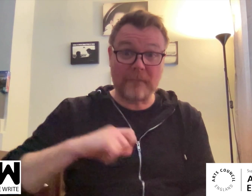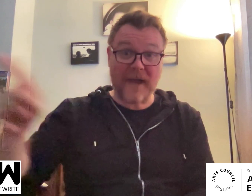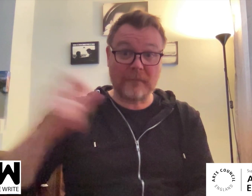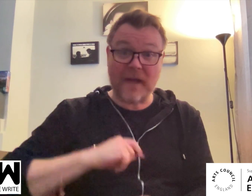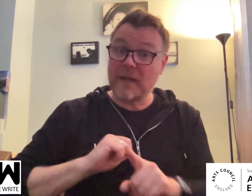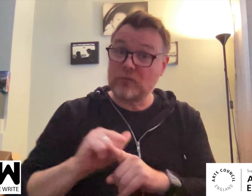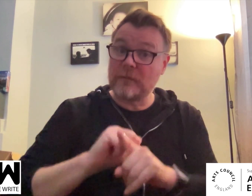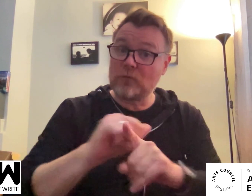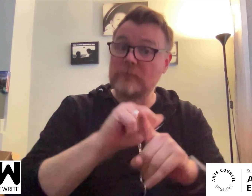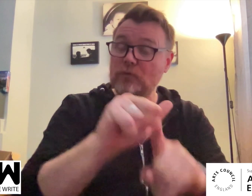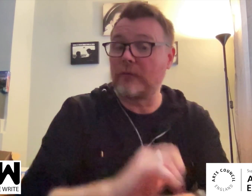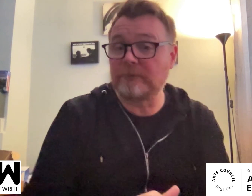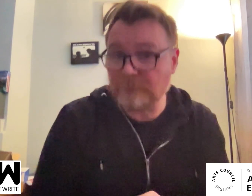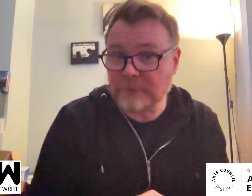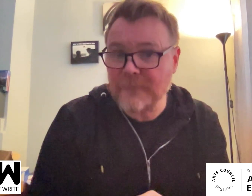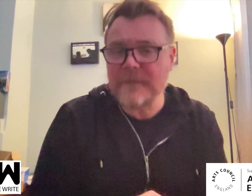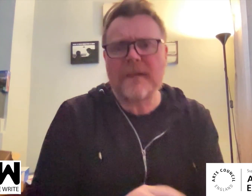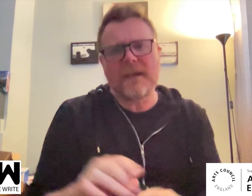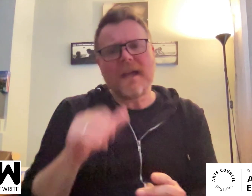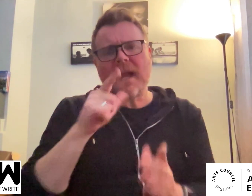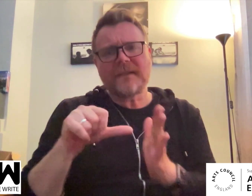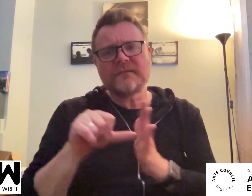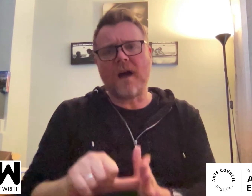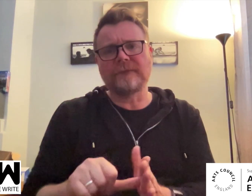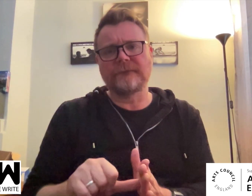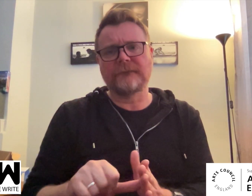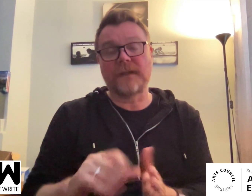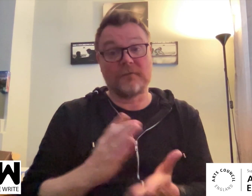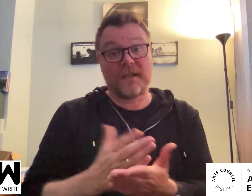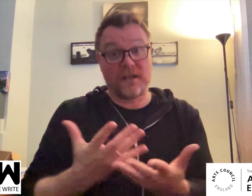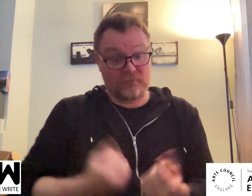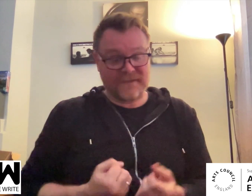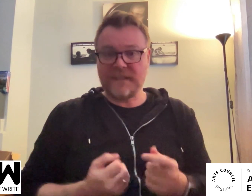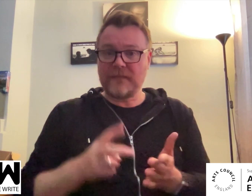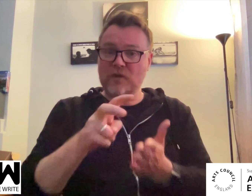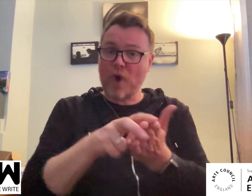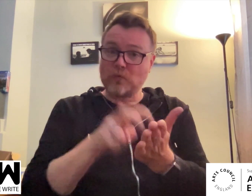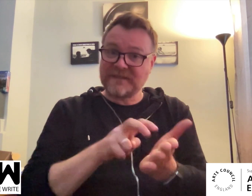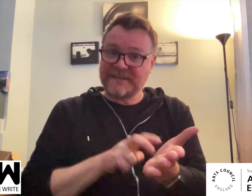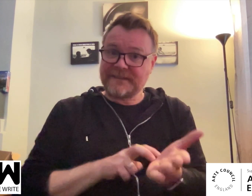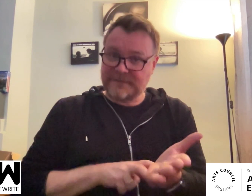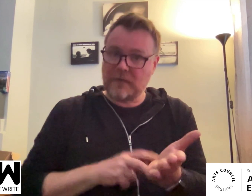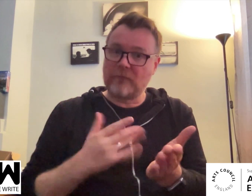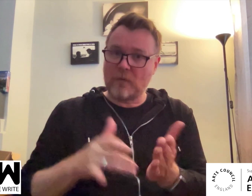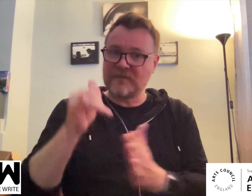their scripts off and the editor sends the scripts back with notes. It can be quite tough. You receive some notes for something you feel passionate